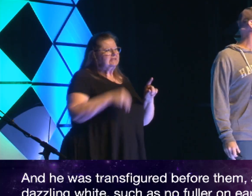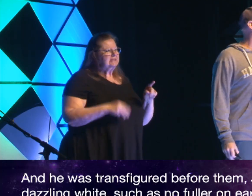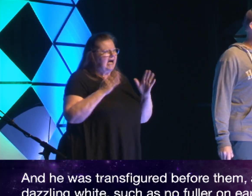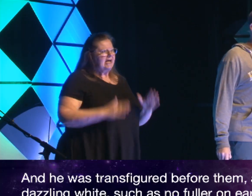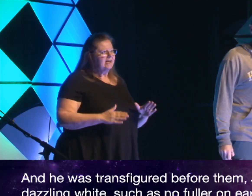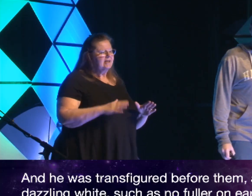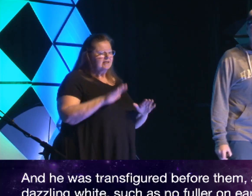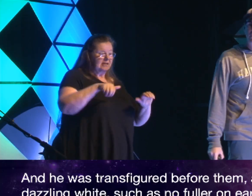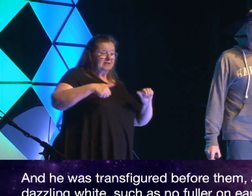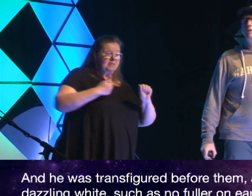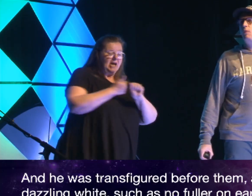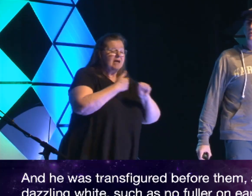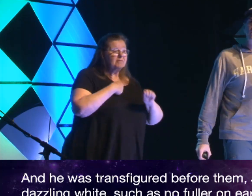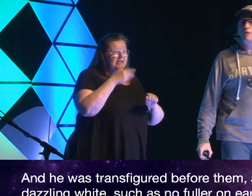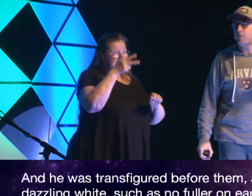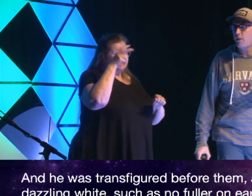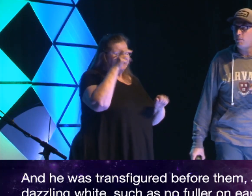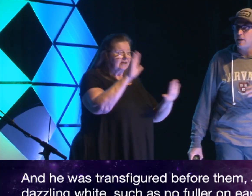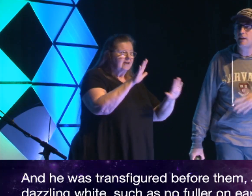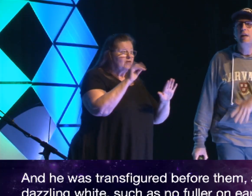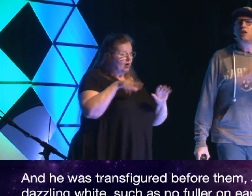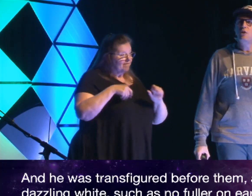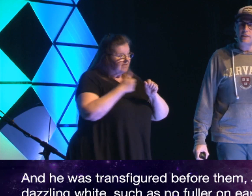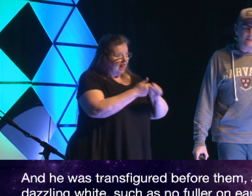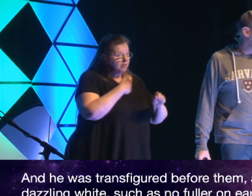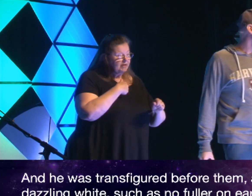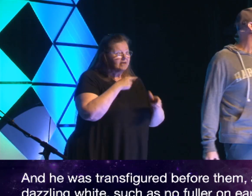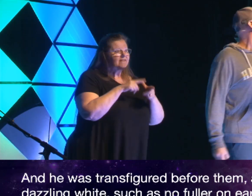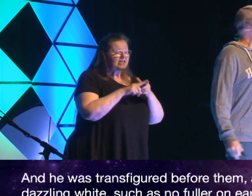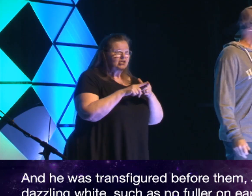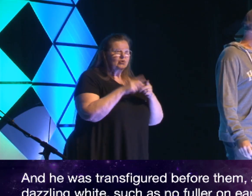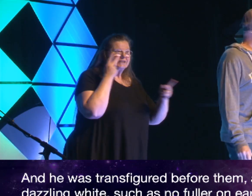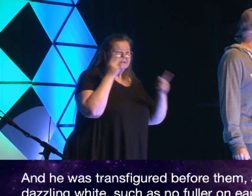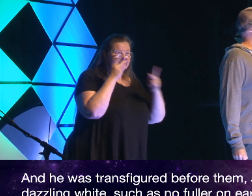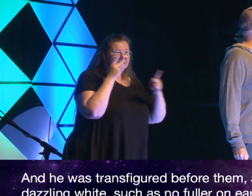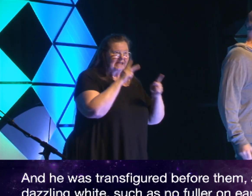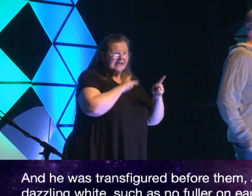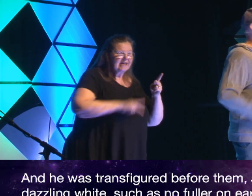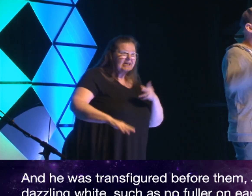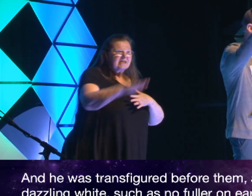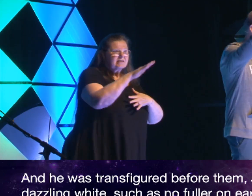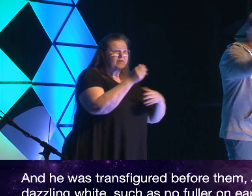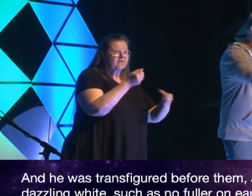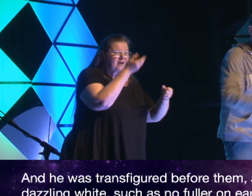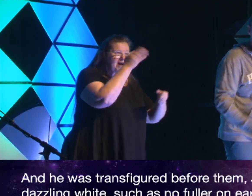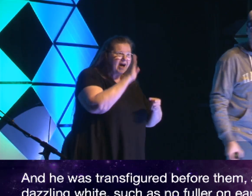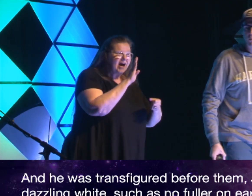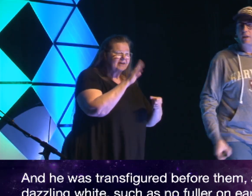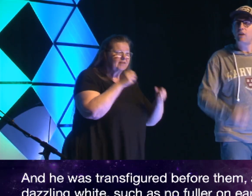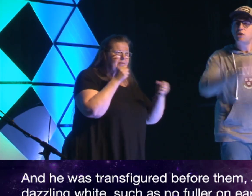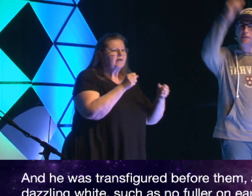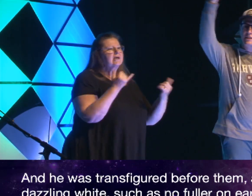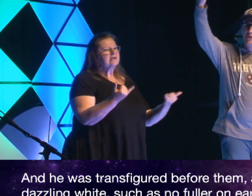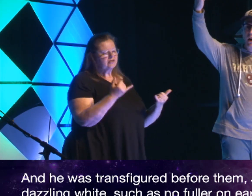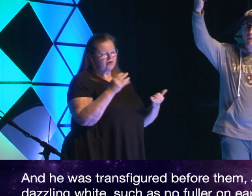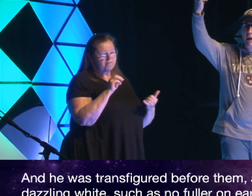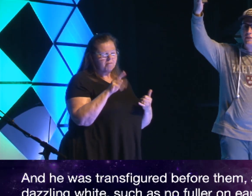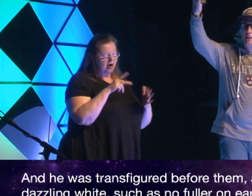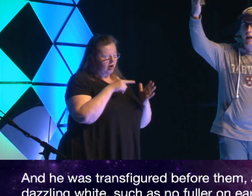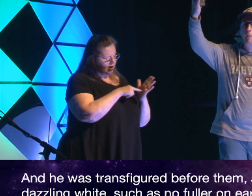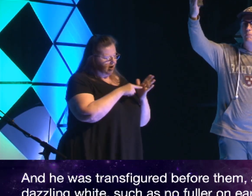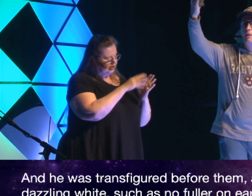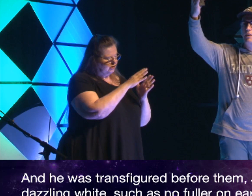says, get behind me, Satan. But by the way, if you want to follow me, you'll get to see the kingdom of God in power. And now Mark has this story where now Jesus is